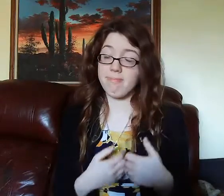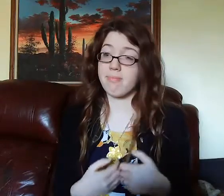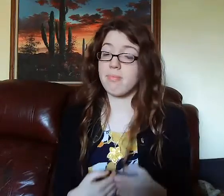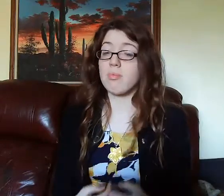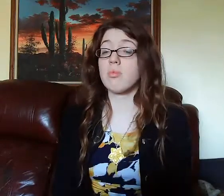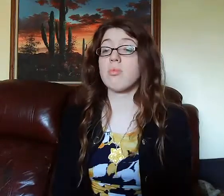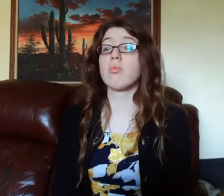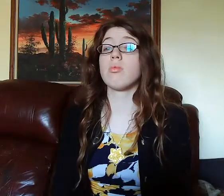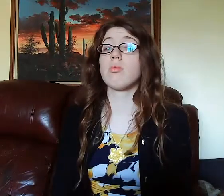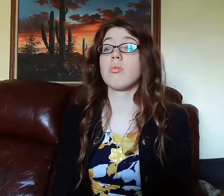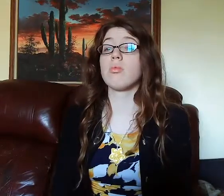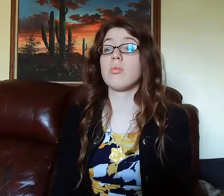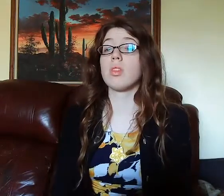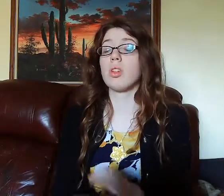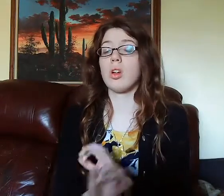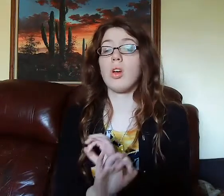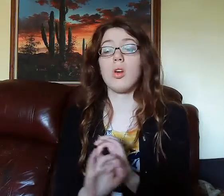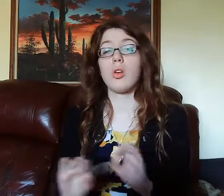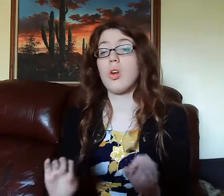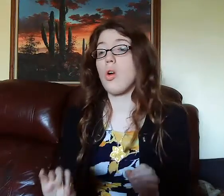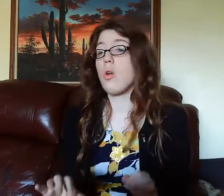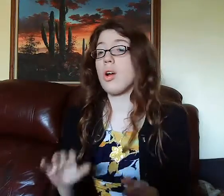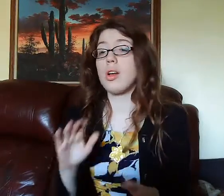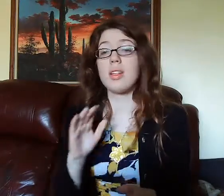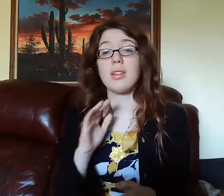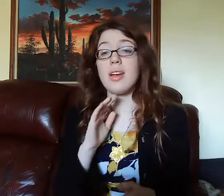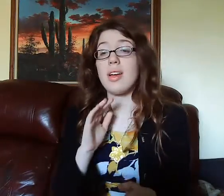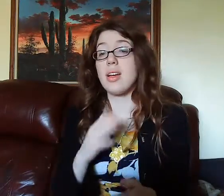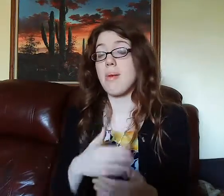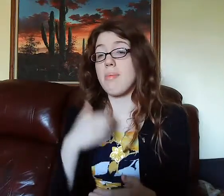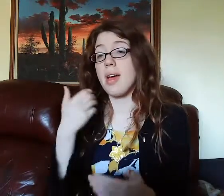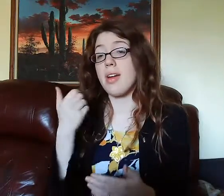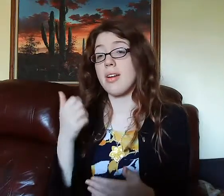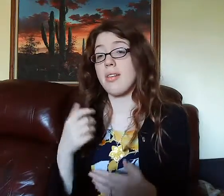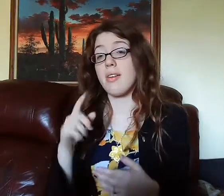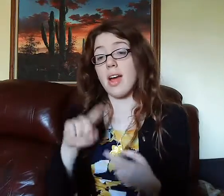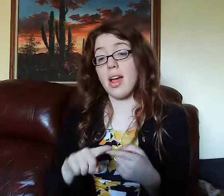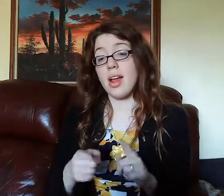one's been a better friend